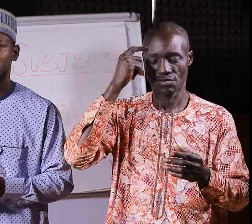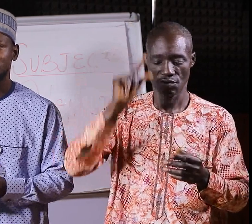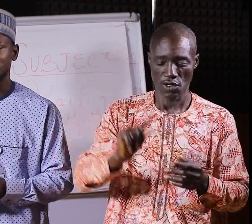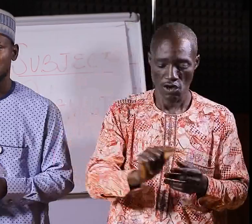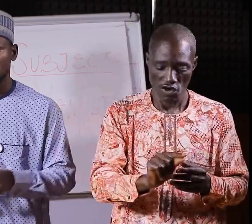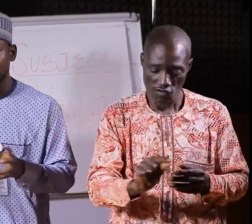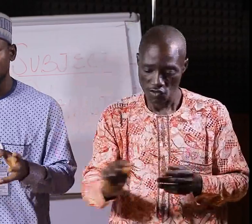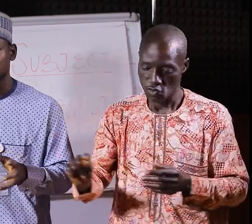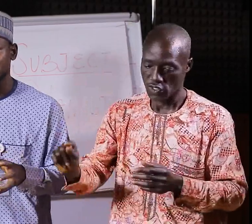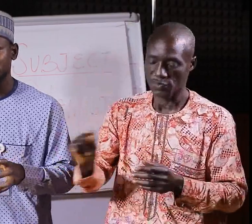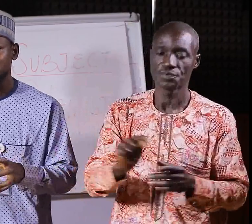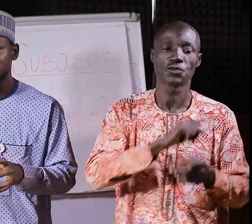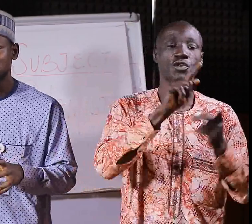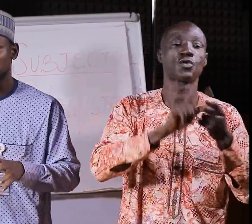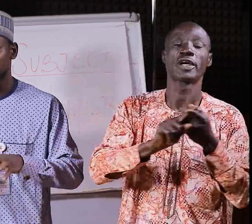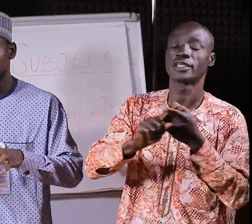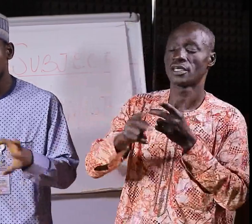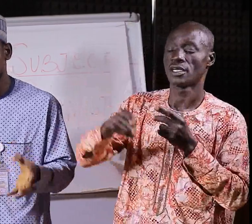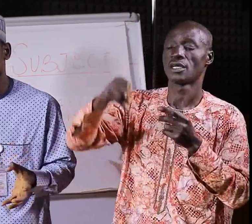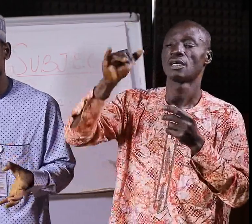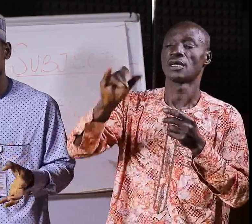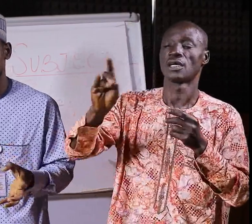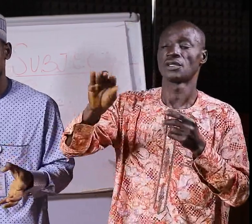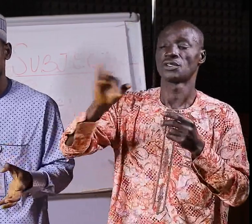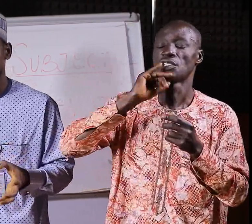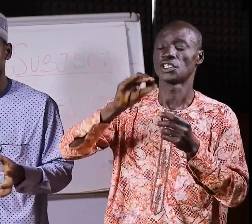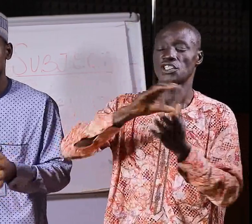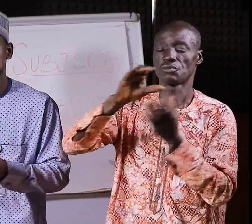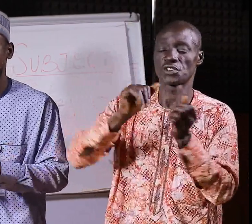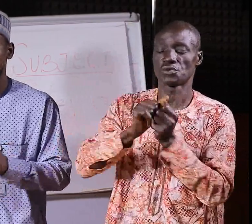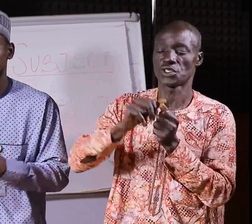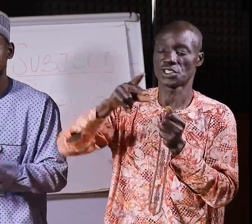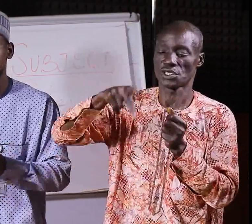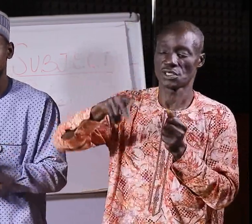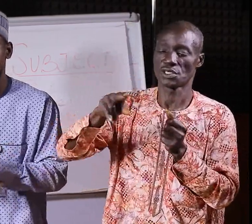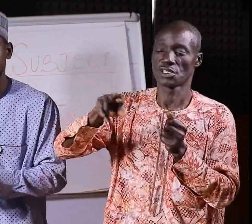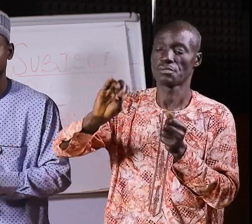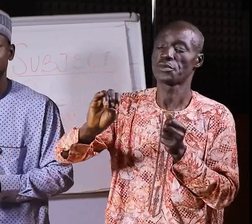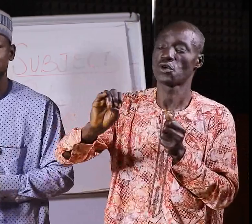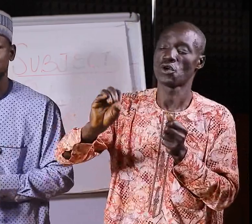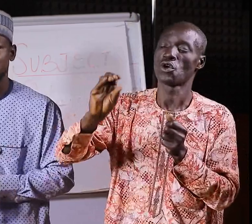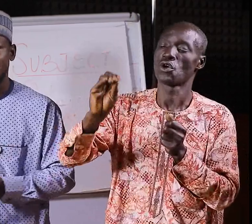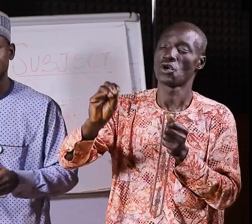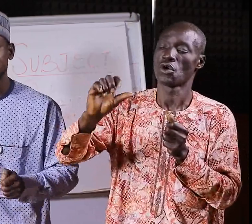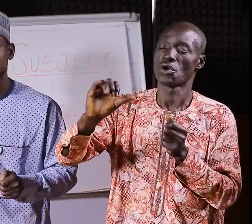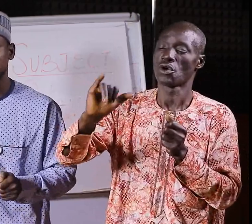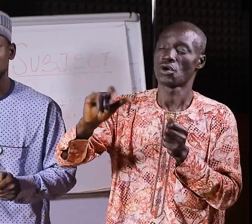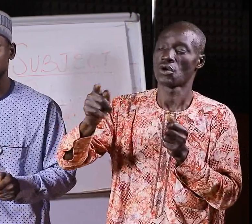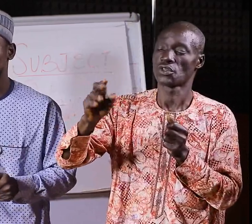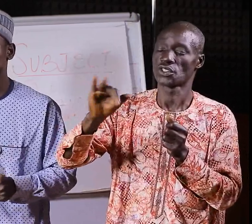we mean by that? When hydrogen is mixed with pure oxygen, it burns to a very, very high temperature.